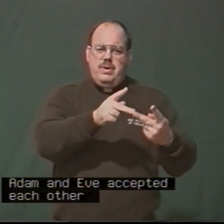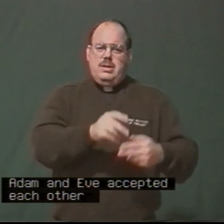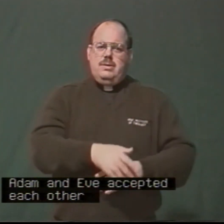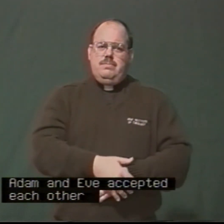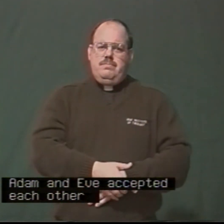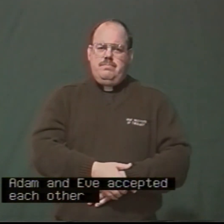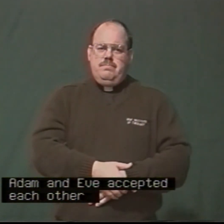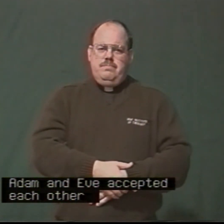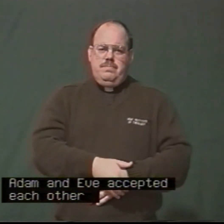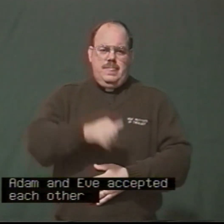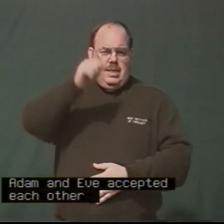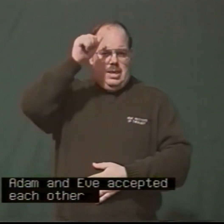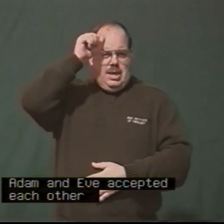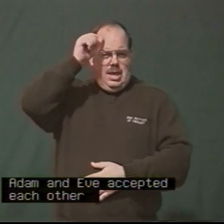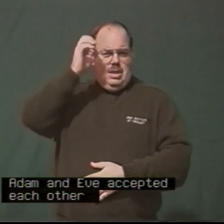Adam and Eve accepted each other